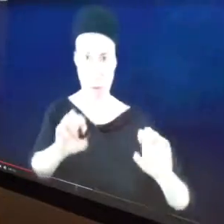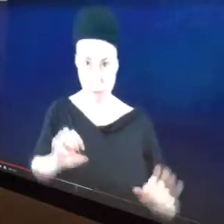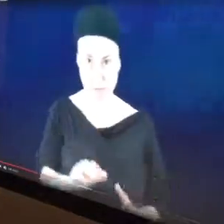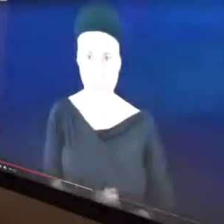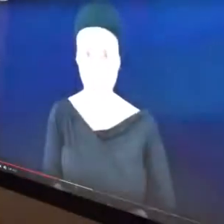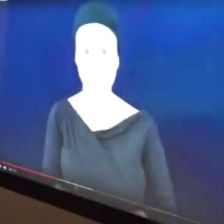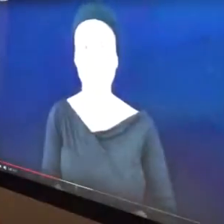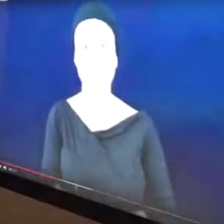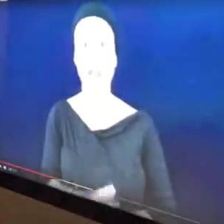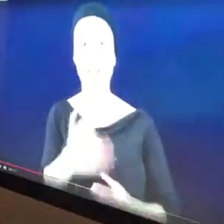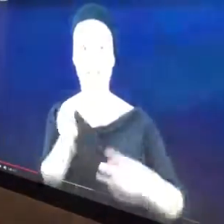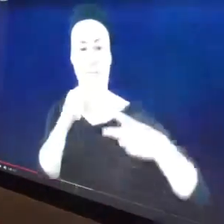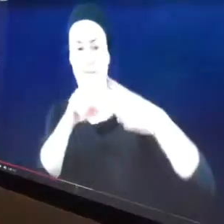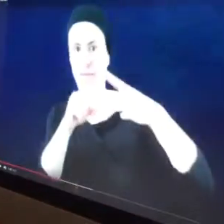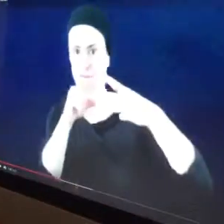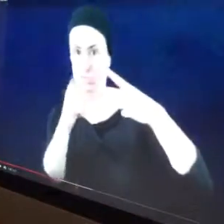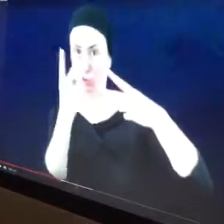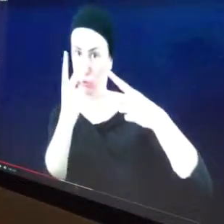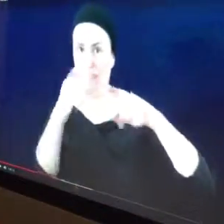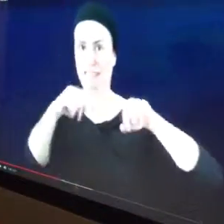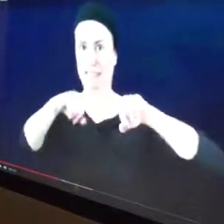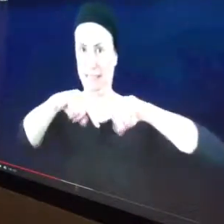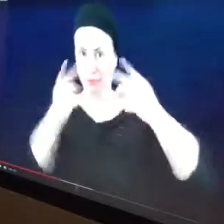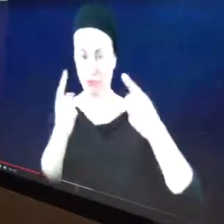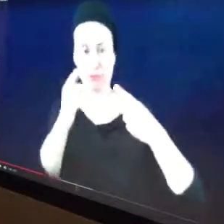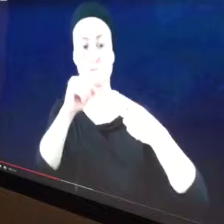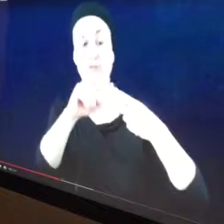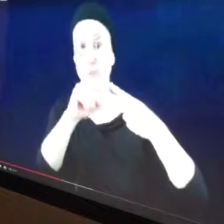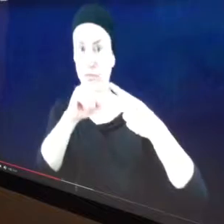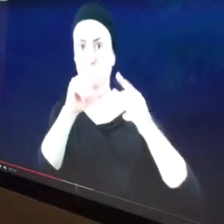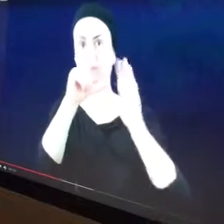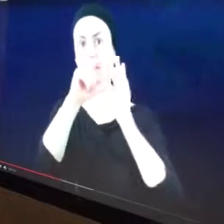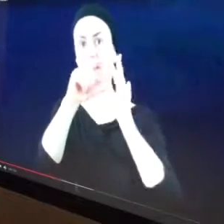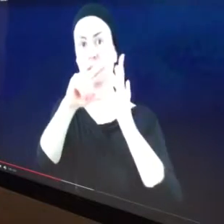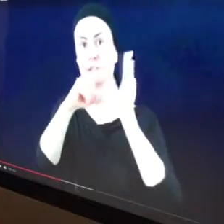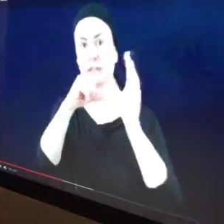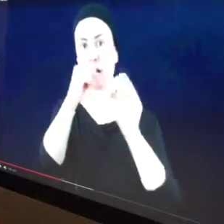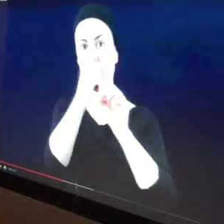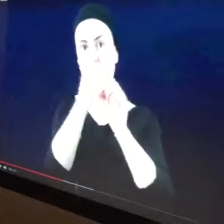locations, but they're placed in space in the description in relation to the position they occupy in real space.